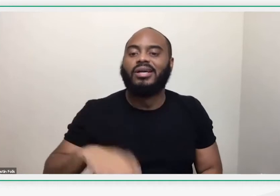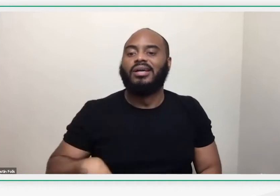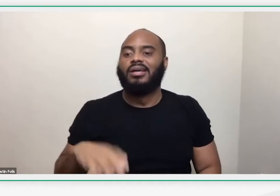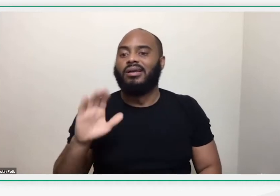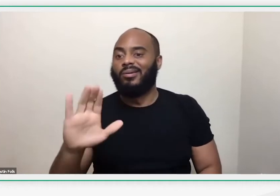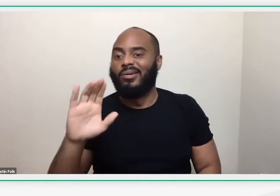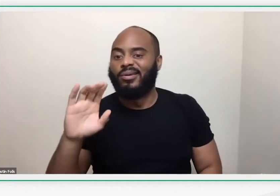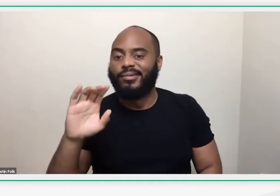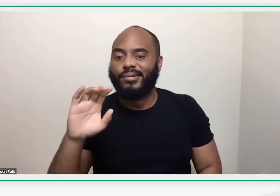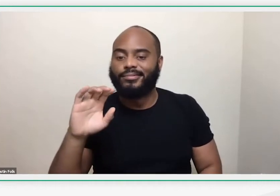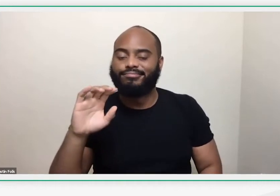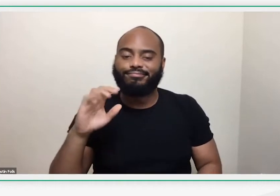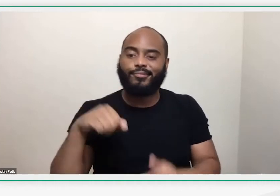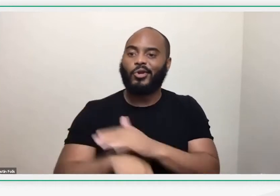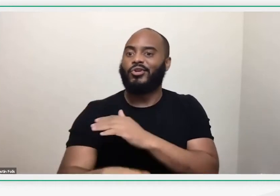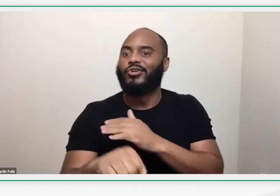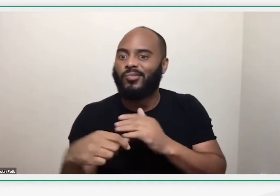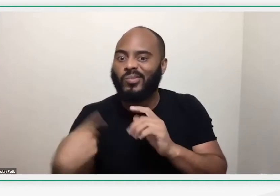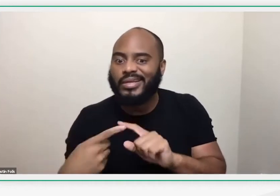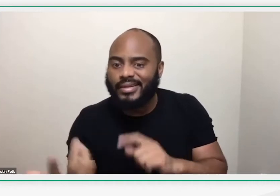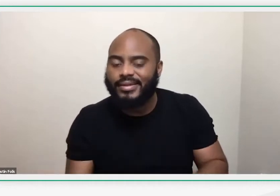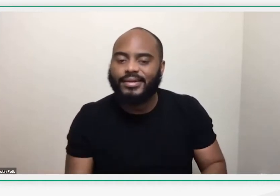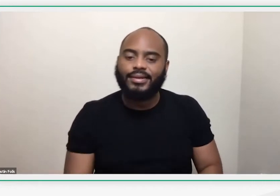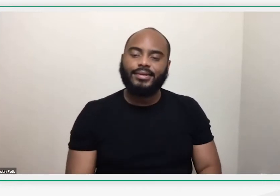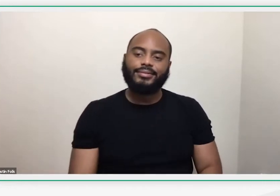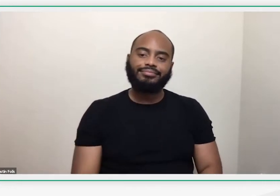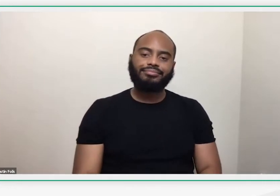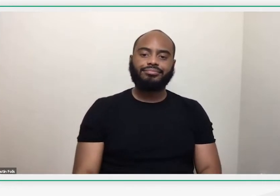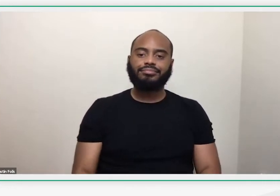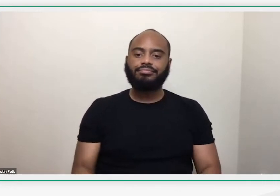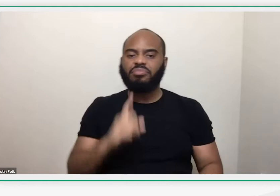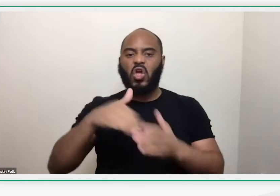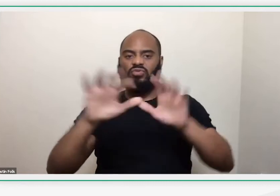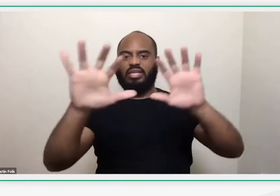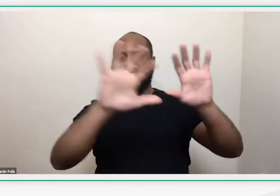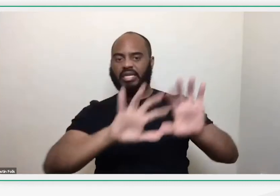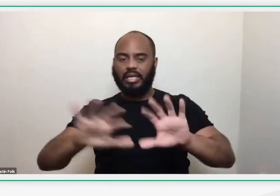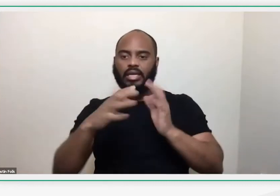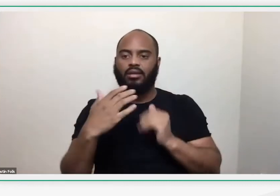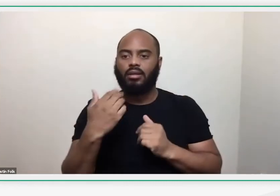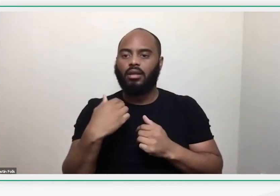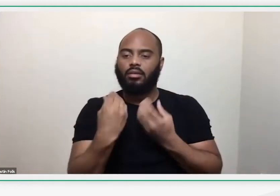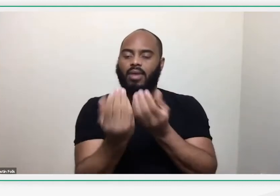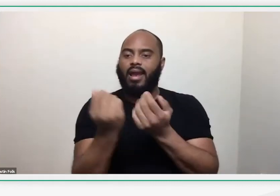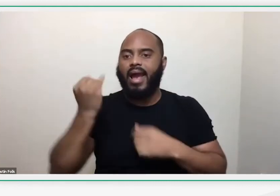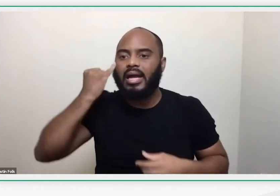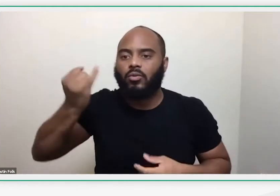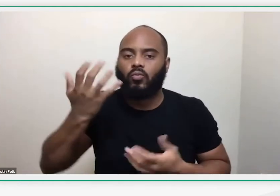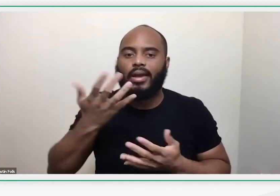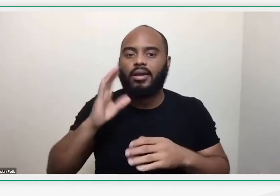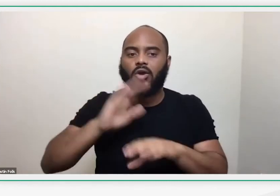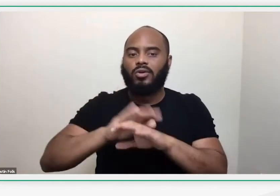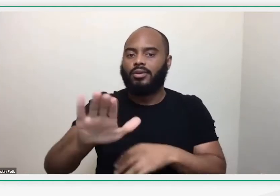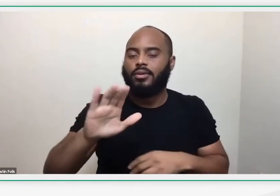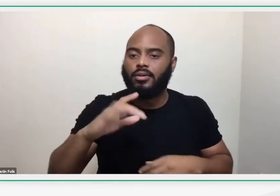a decision as to loan you money or not. Other information that is on your credit report is your age, your date of birth, your